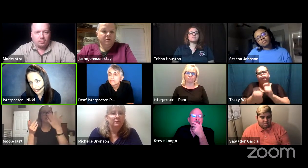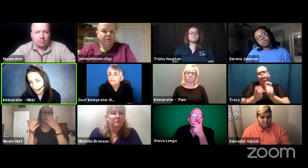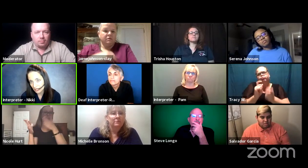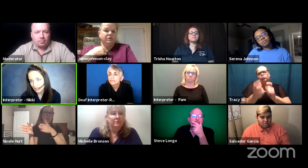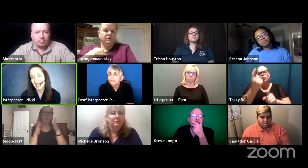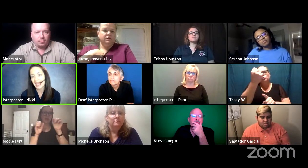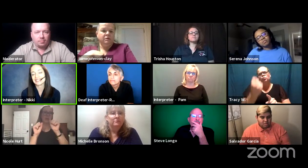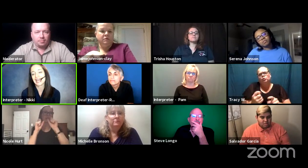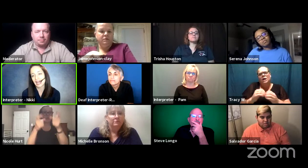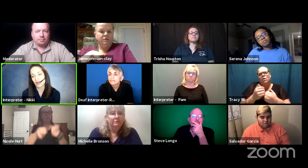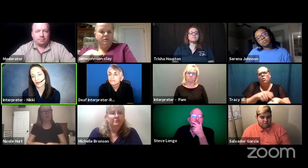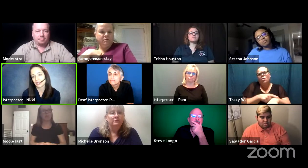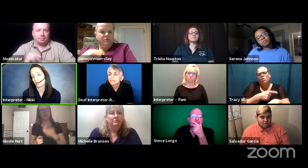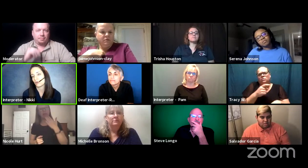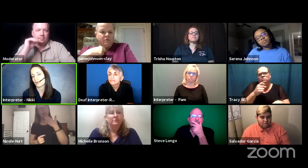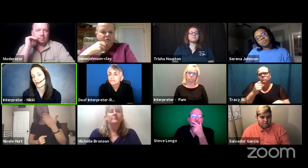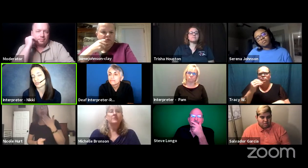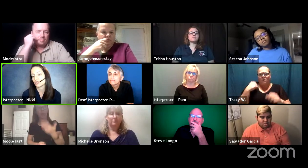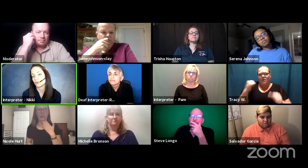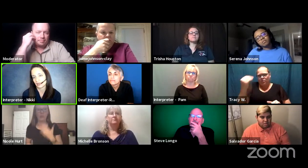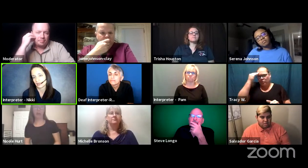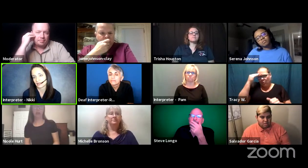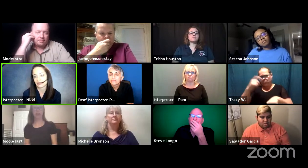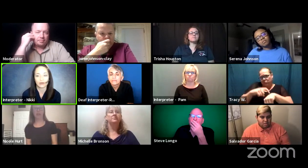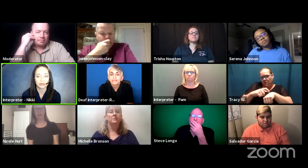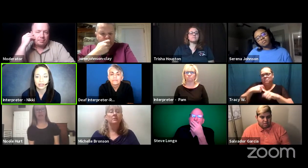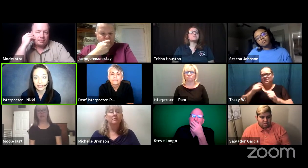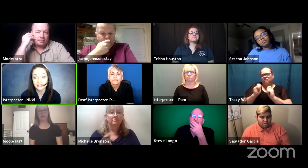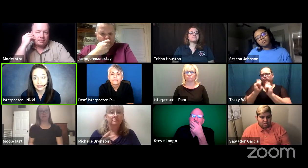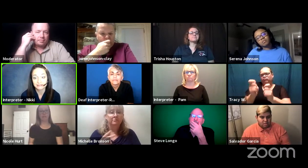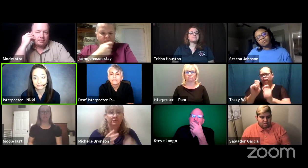Tuesday and how they can go about doing that, that would be great.